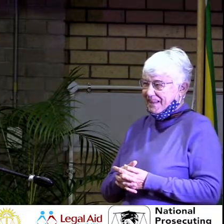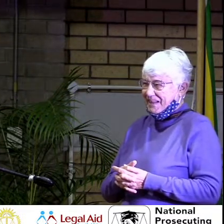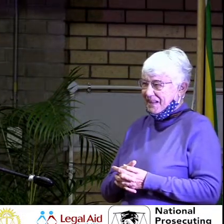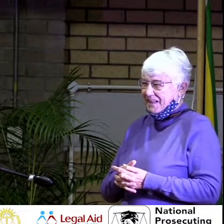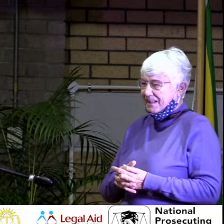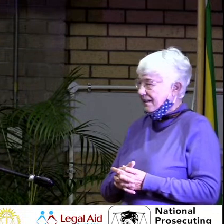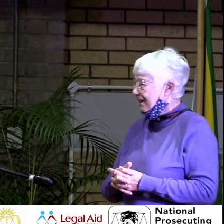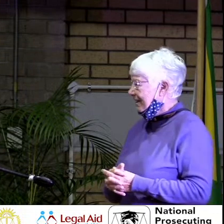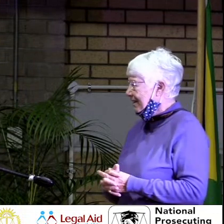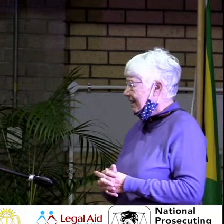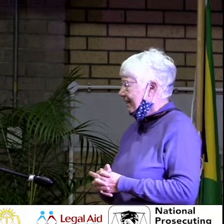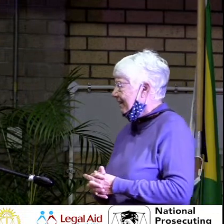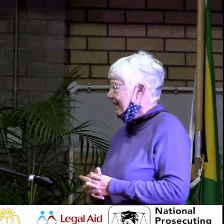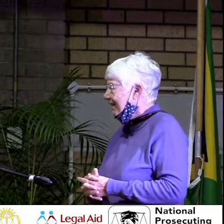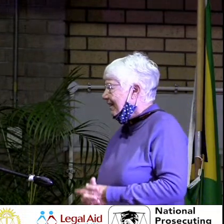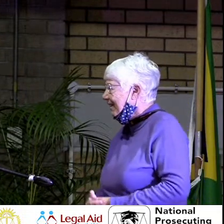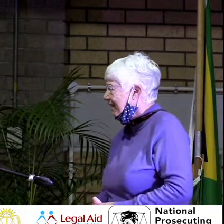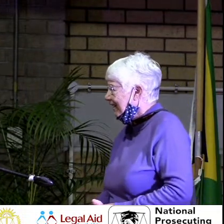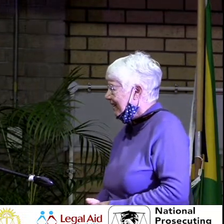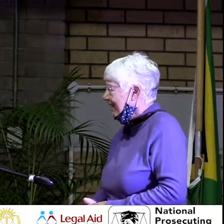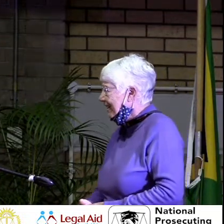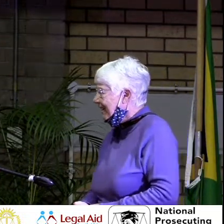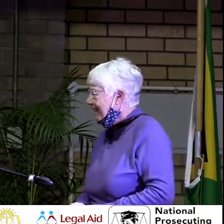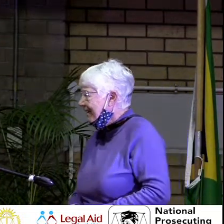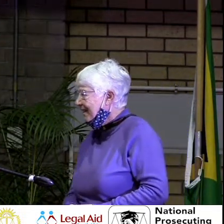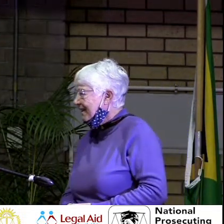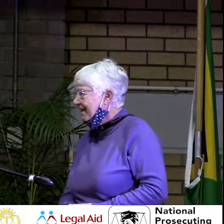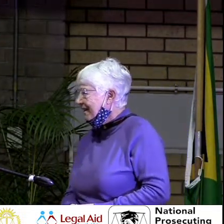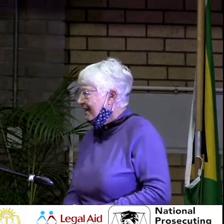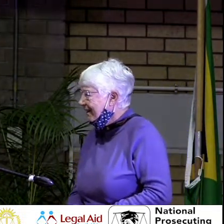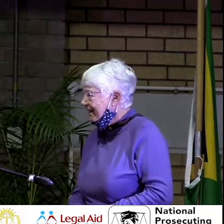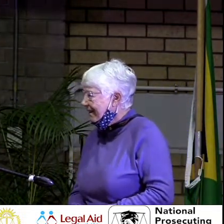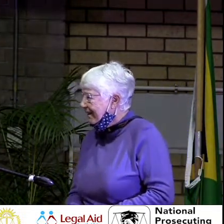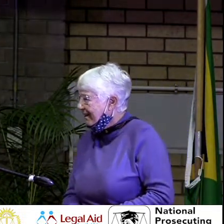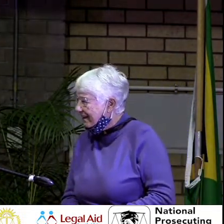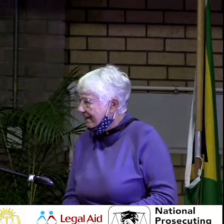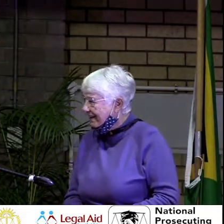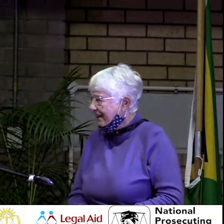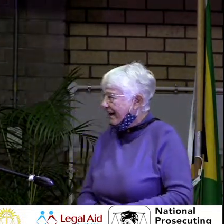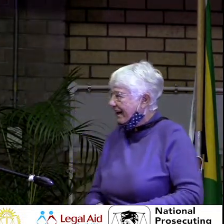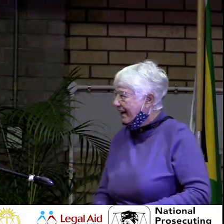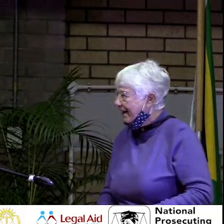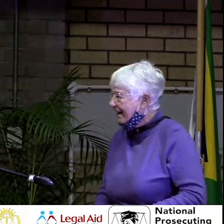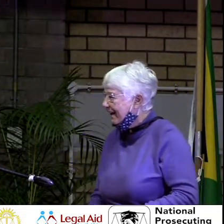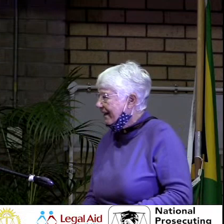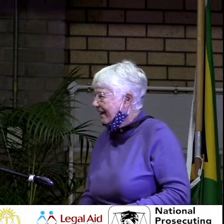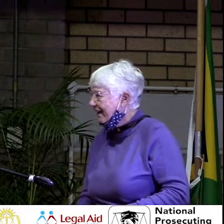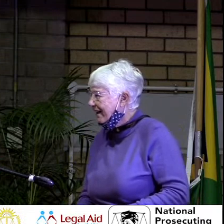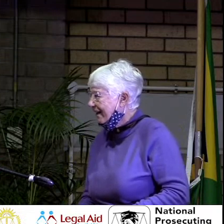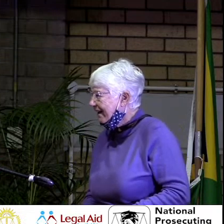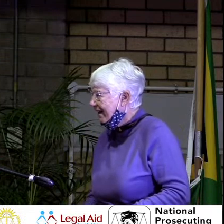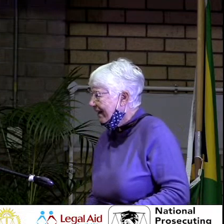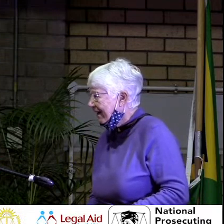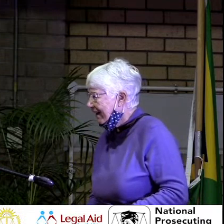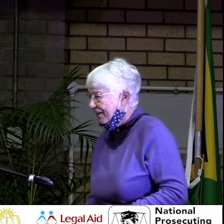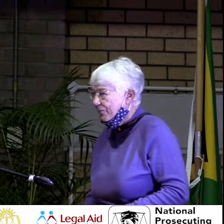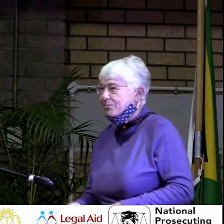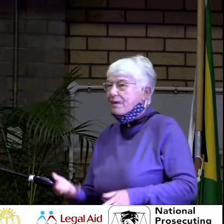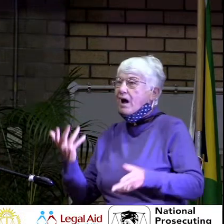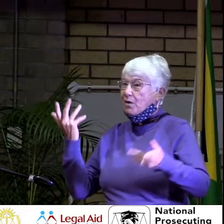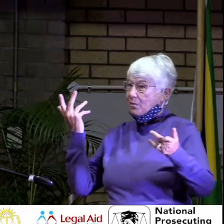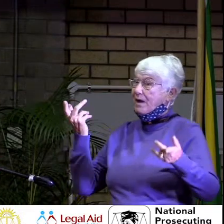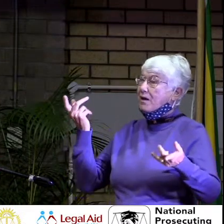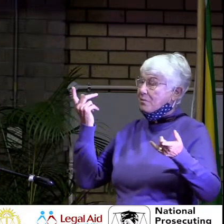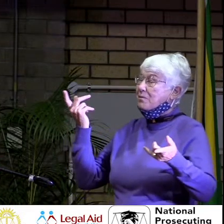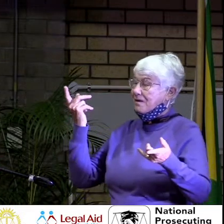Thank you, ladies and gentlemen. There we are, and we are very, very serious about our commitment.